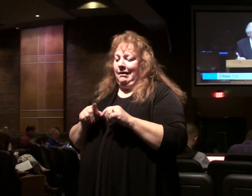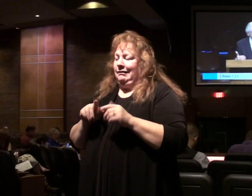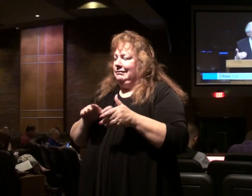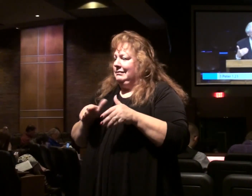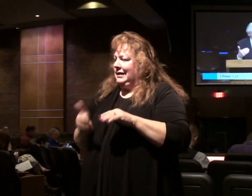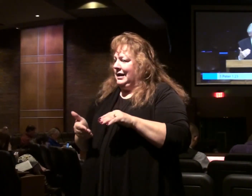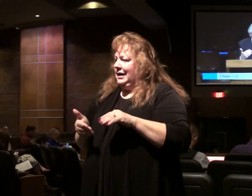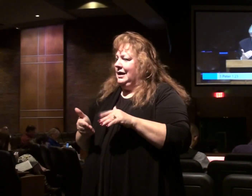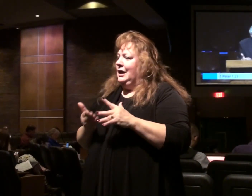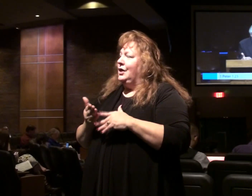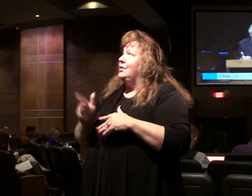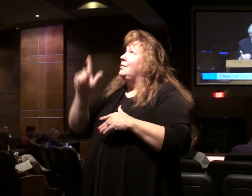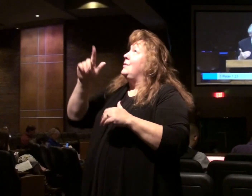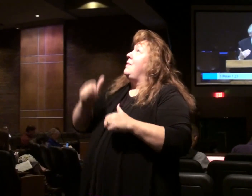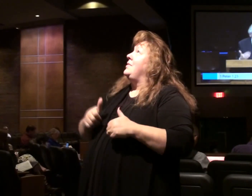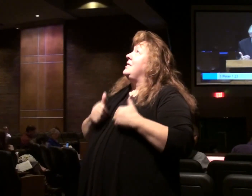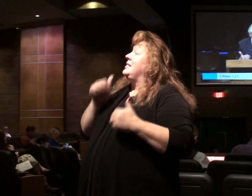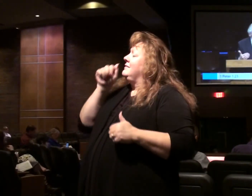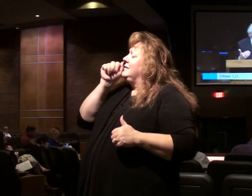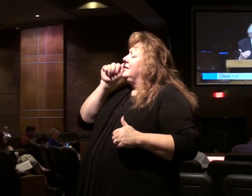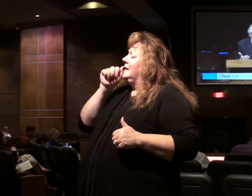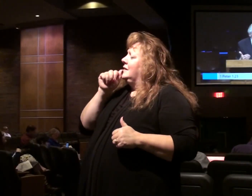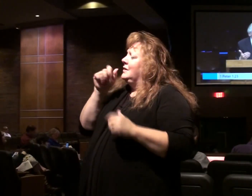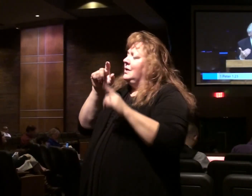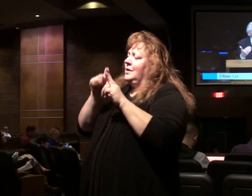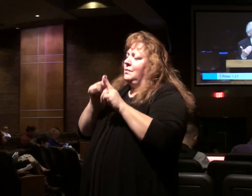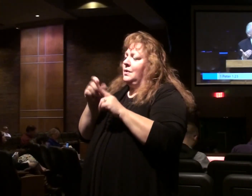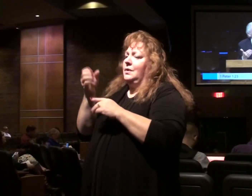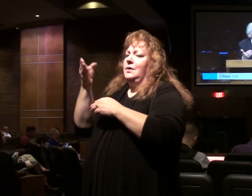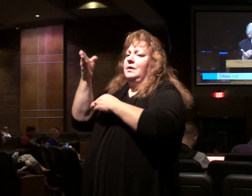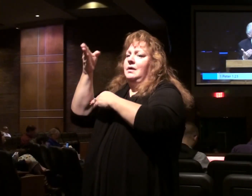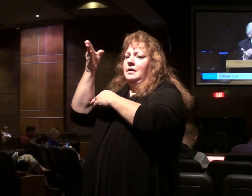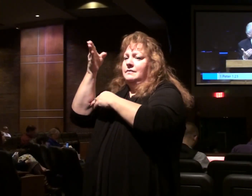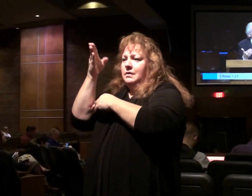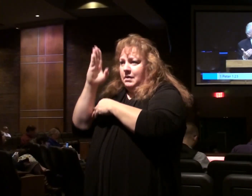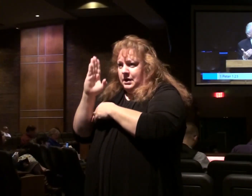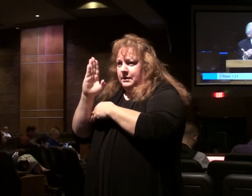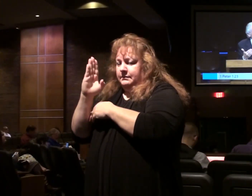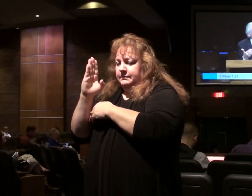the living and enduring Word of God.